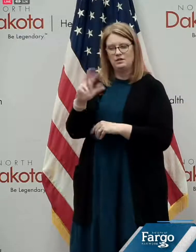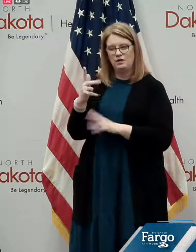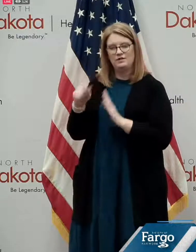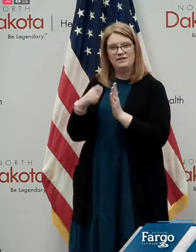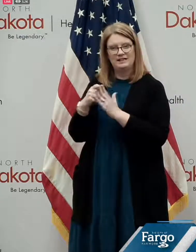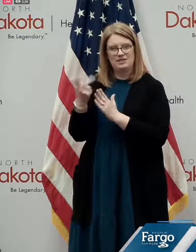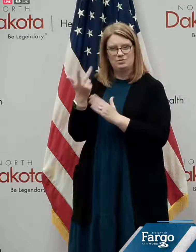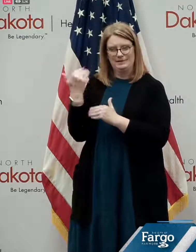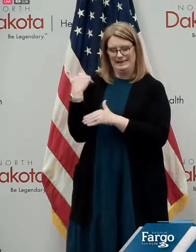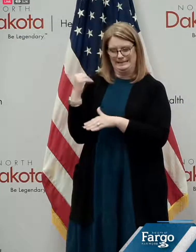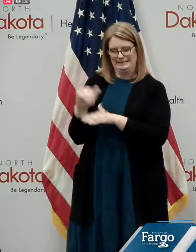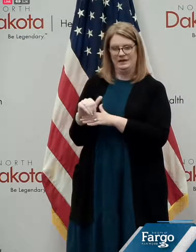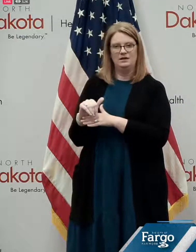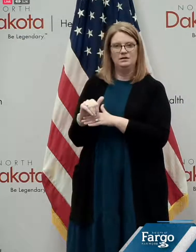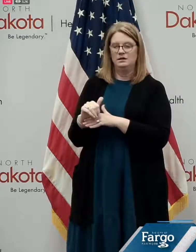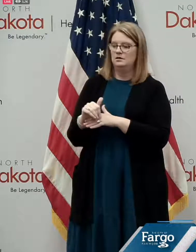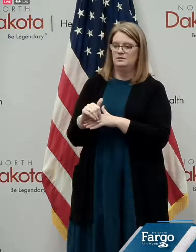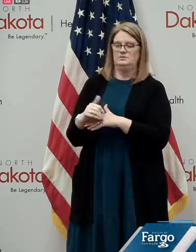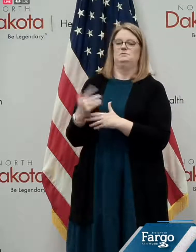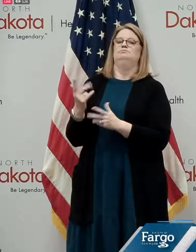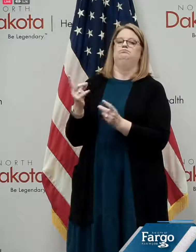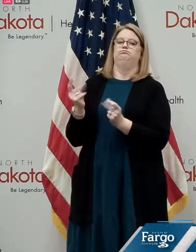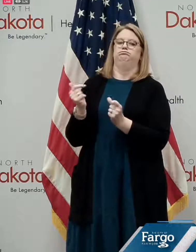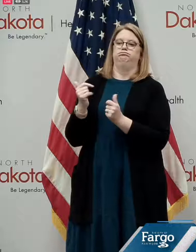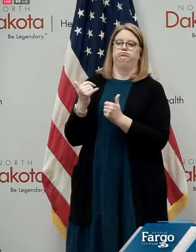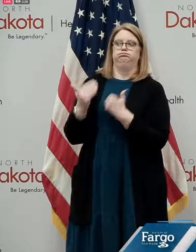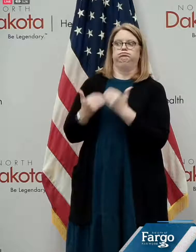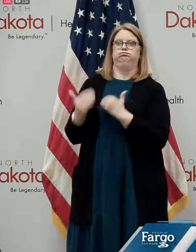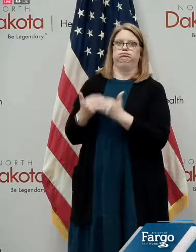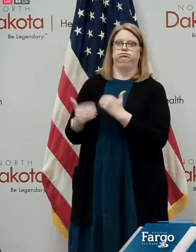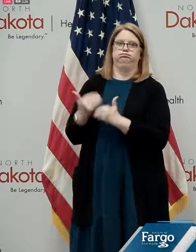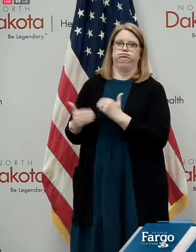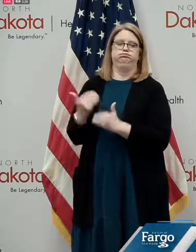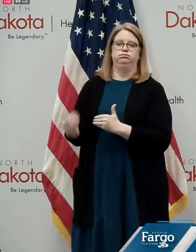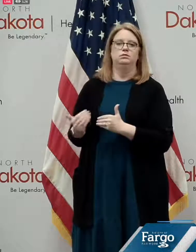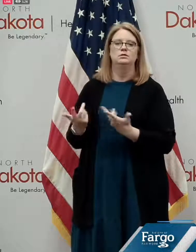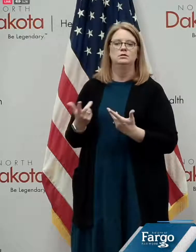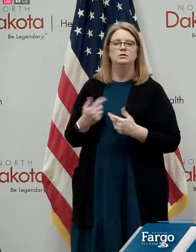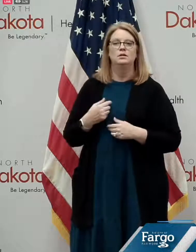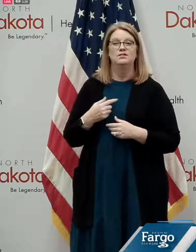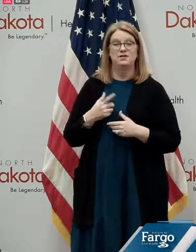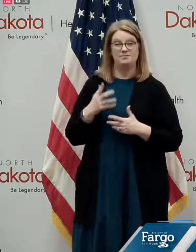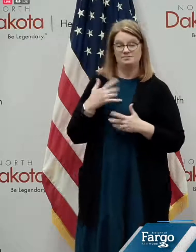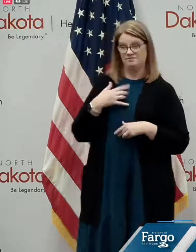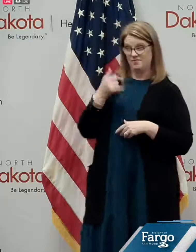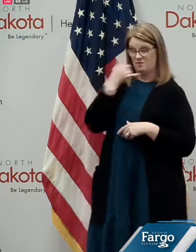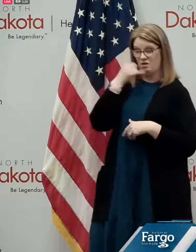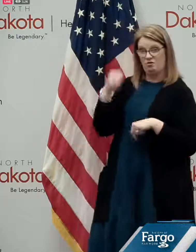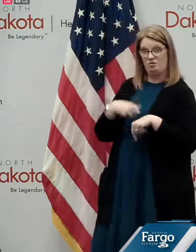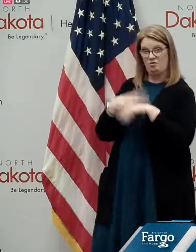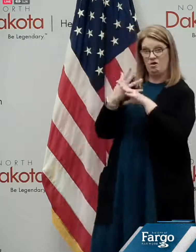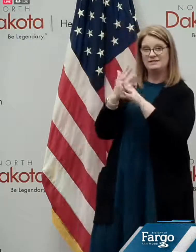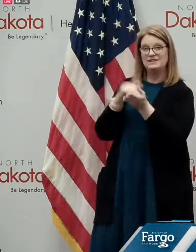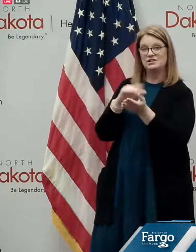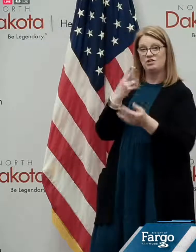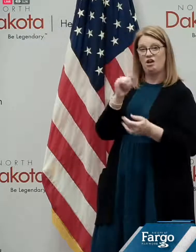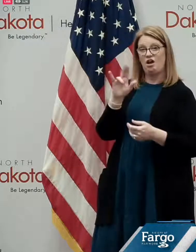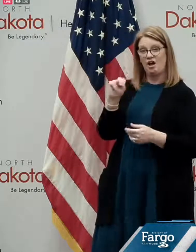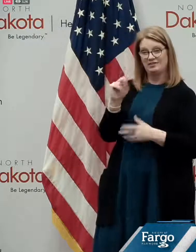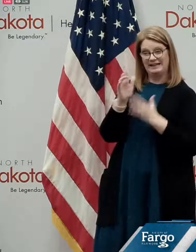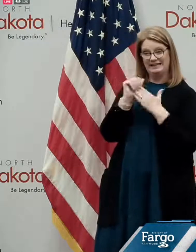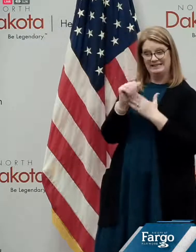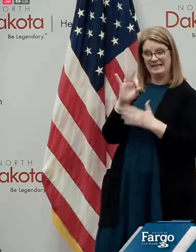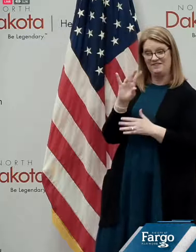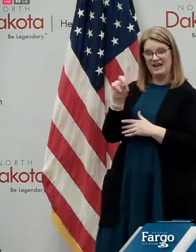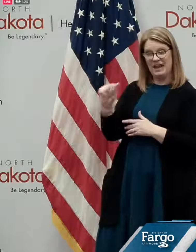last night. I mean, this is all happening in record time. And from the call today where Dr. Hahn, who leads the FDA, I mean, he was